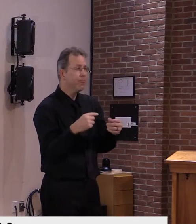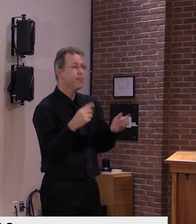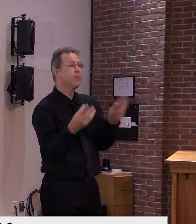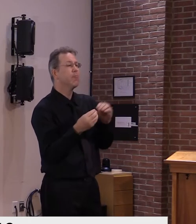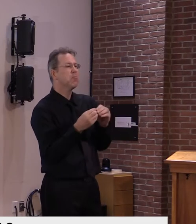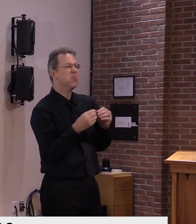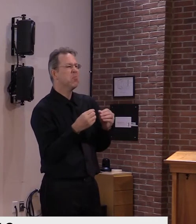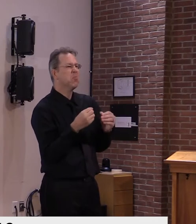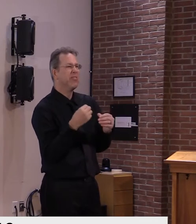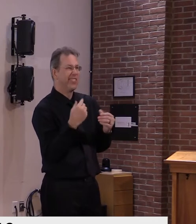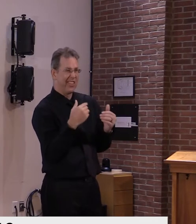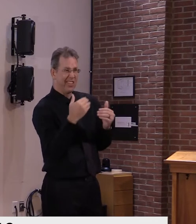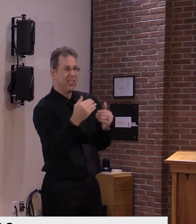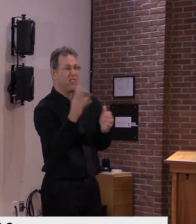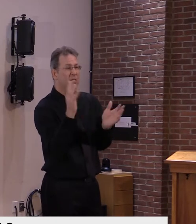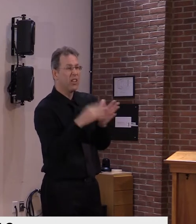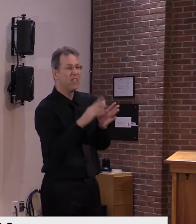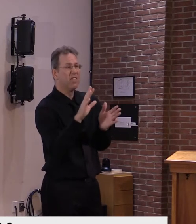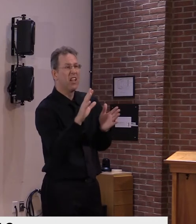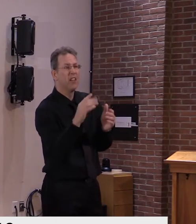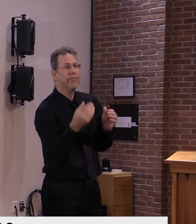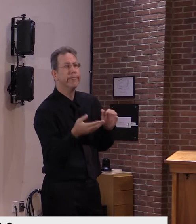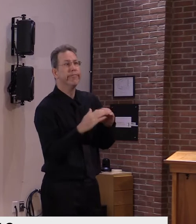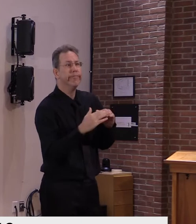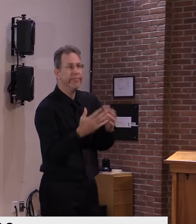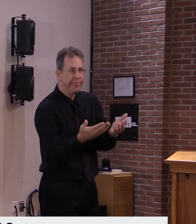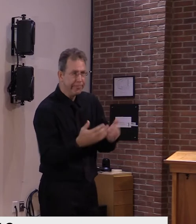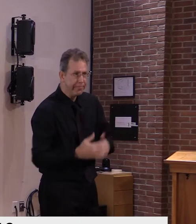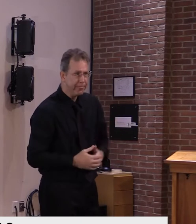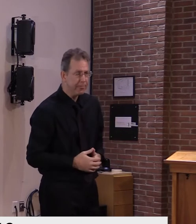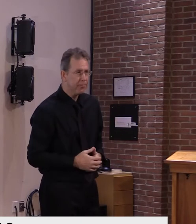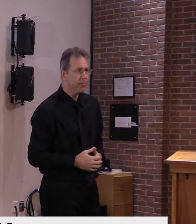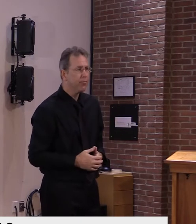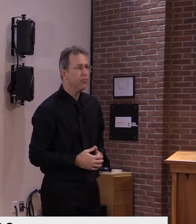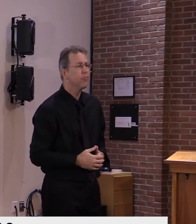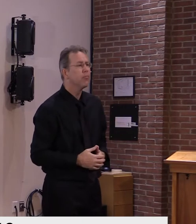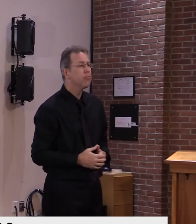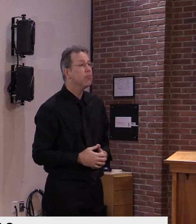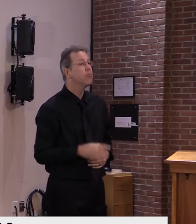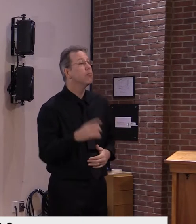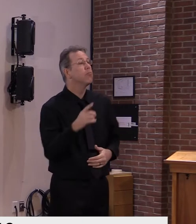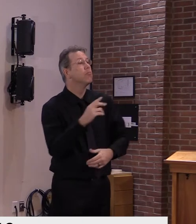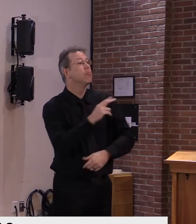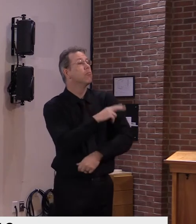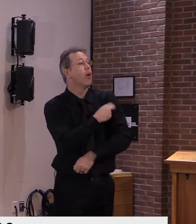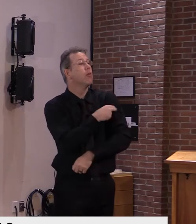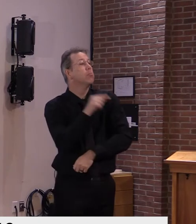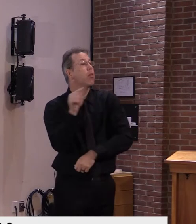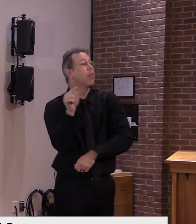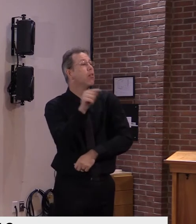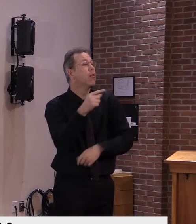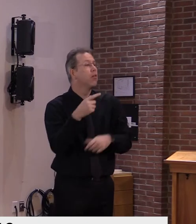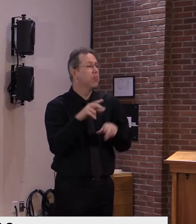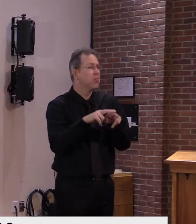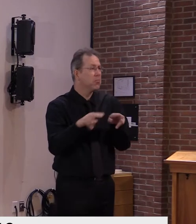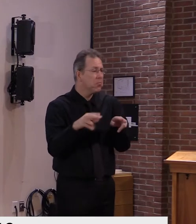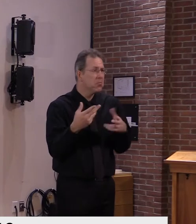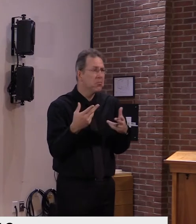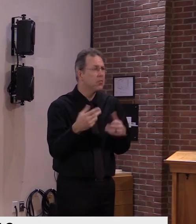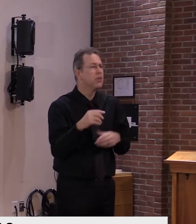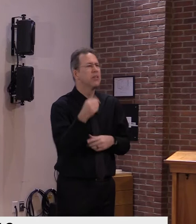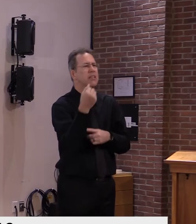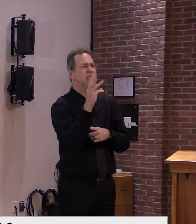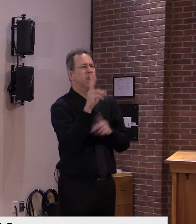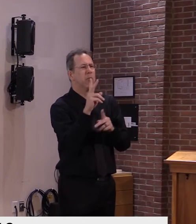exact. In terms of hospitalizations, there are currently 16 Vermonters hospitalized